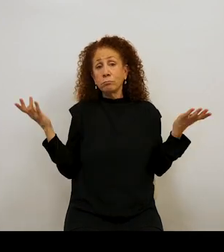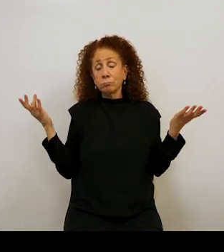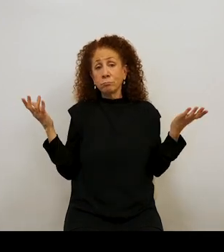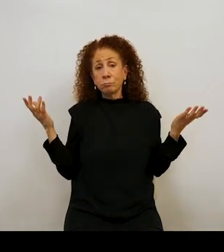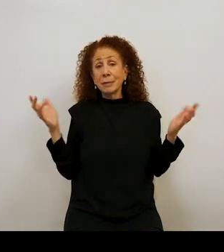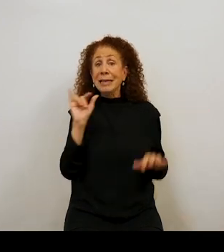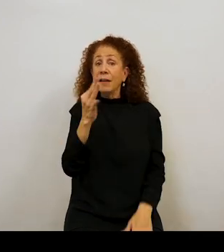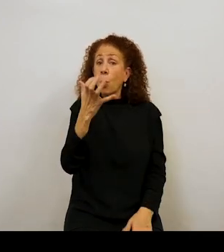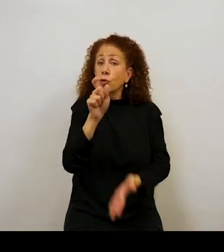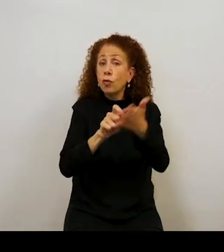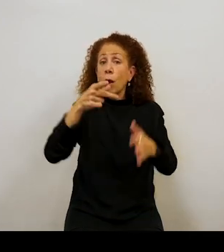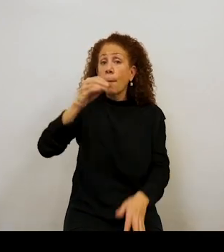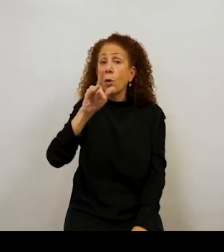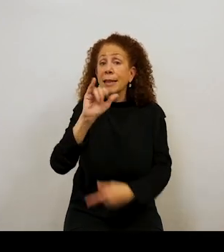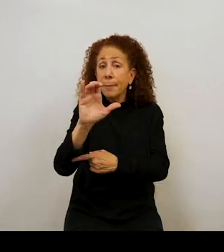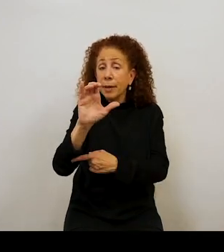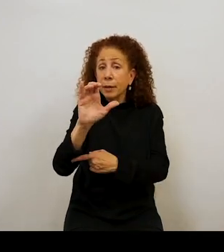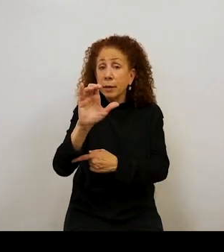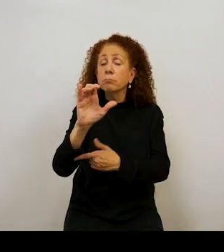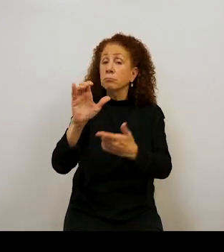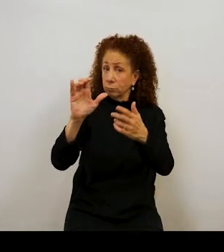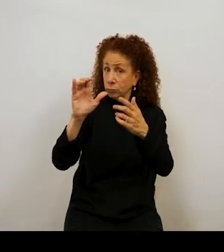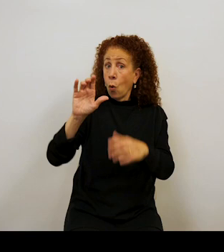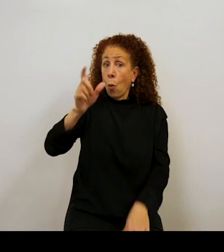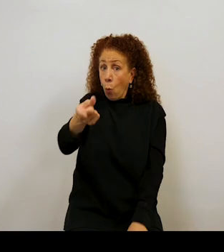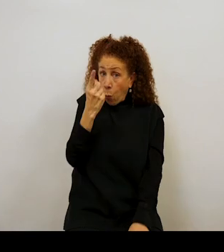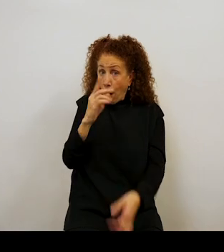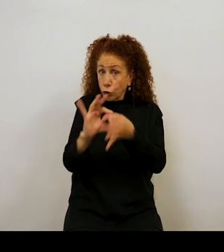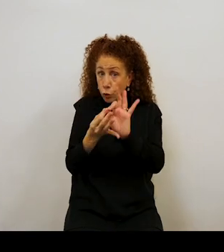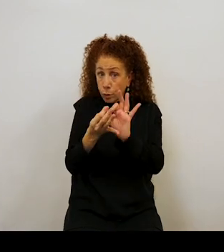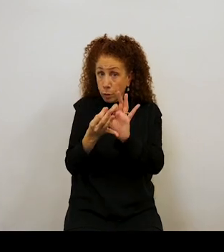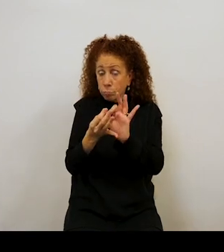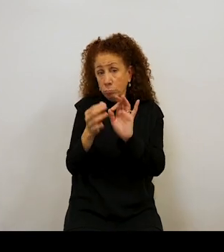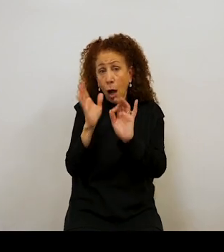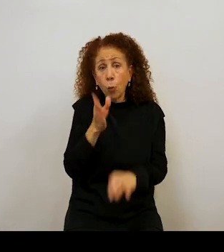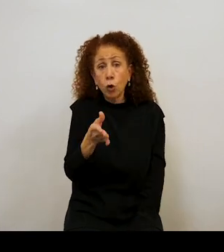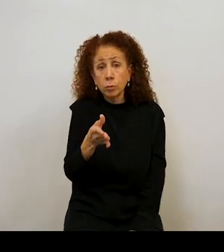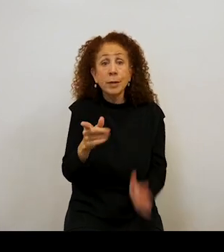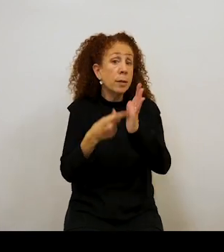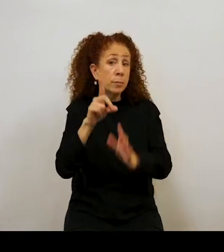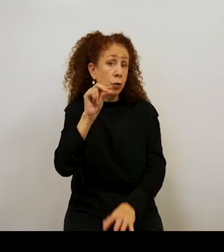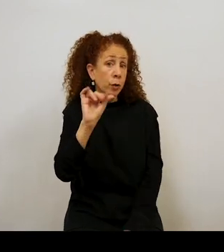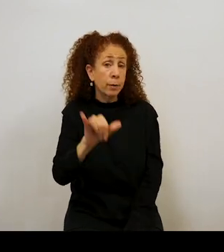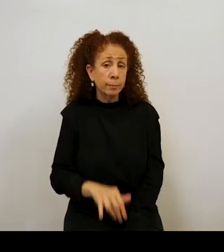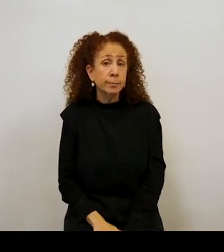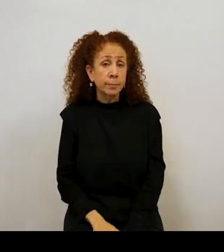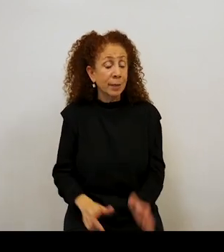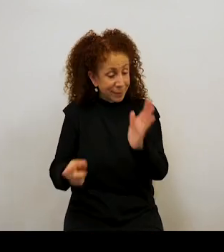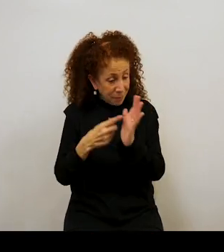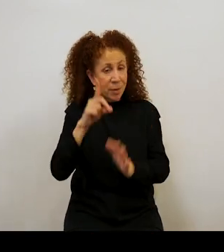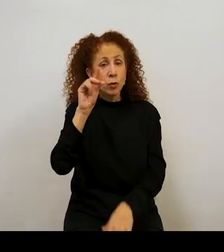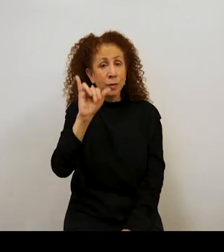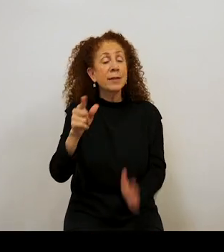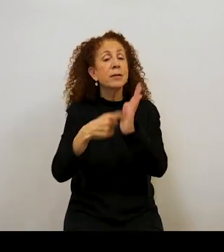if I had wanted to write a polemic that could only be understood in one way, I would have written a polemic, and sometimes I do. You know, I mean,